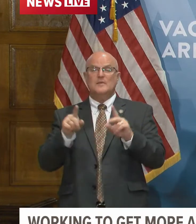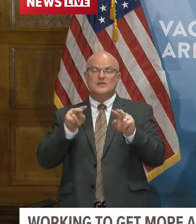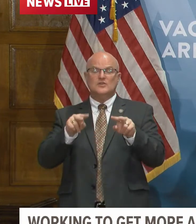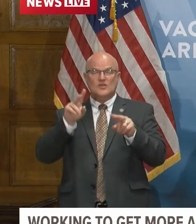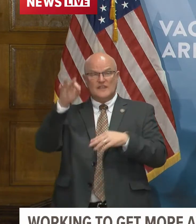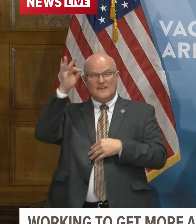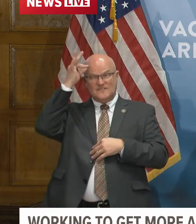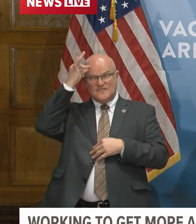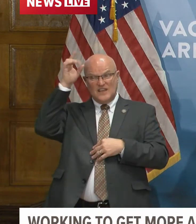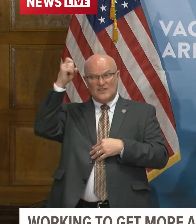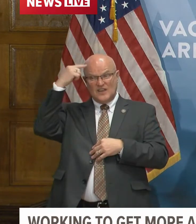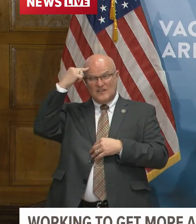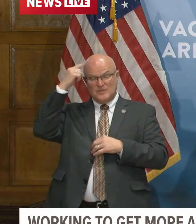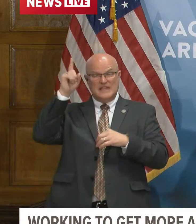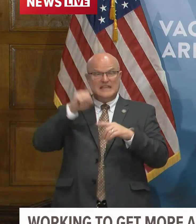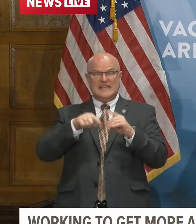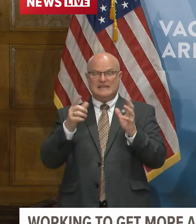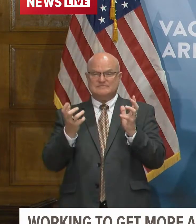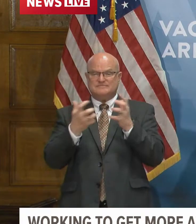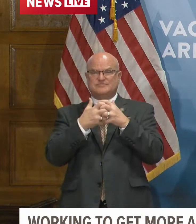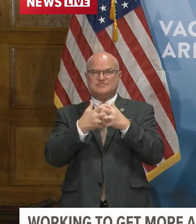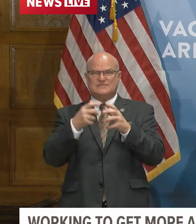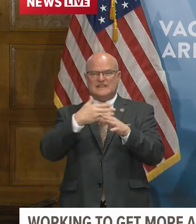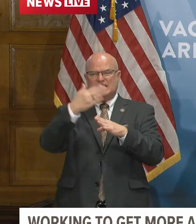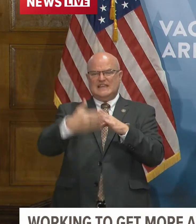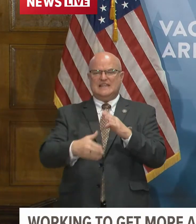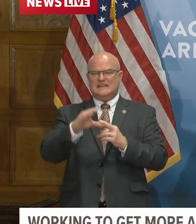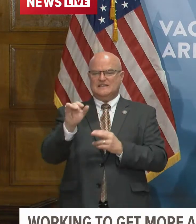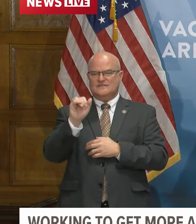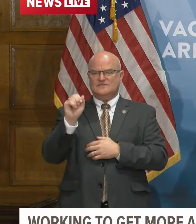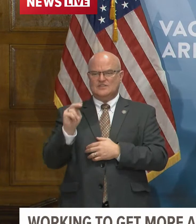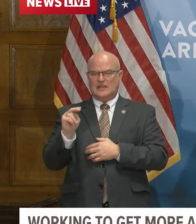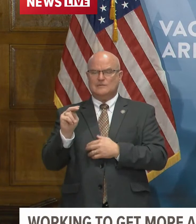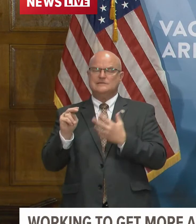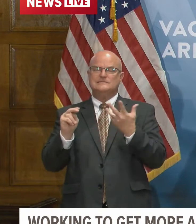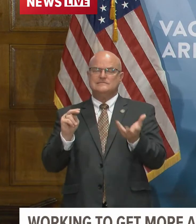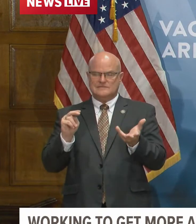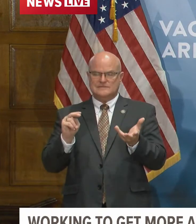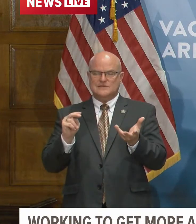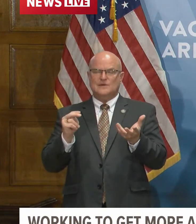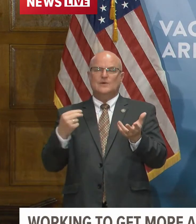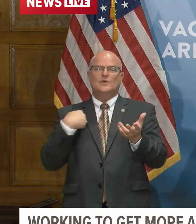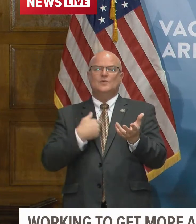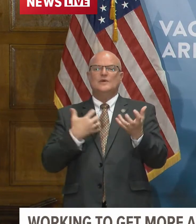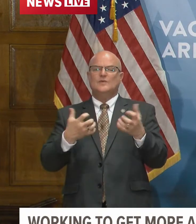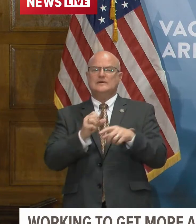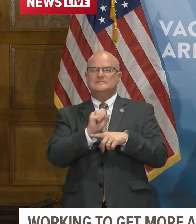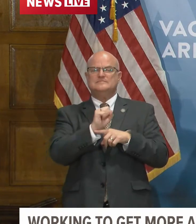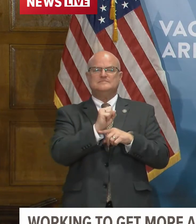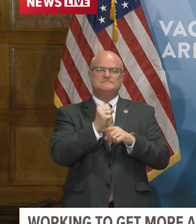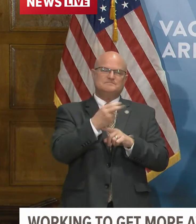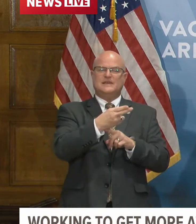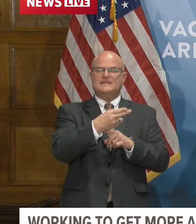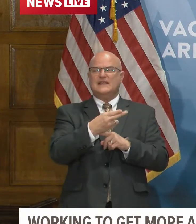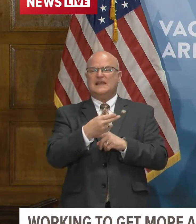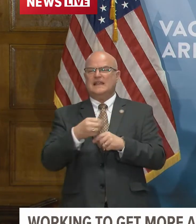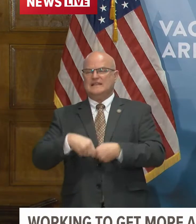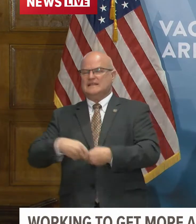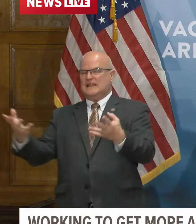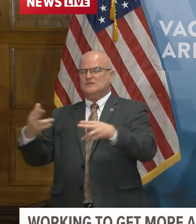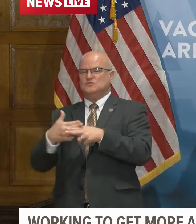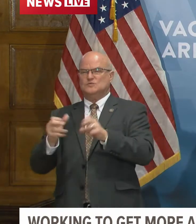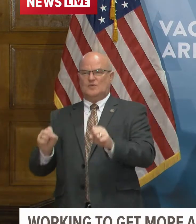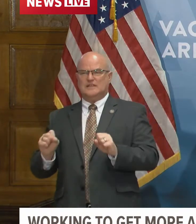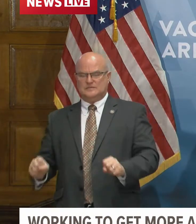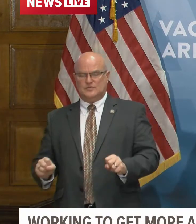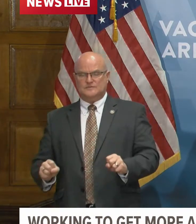the federal government can't put this together probably till the end of January, we just want to be able to beat that and get it out there as soon as we can. And